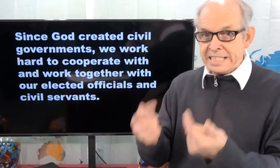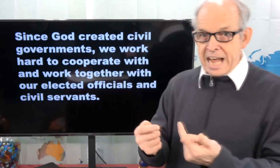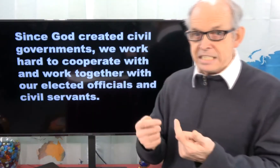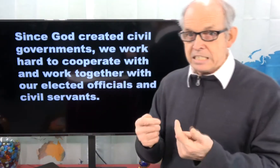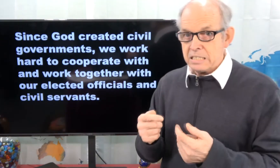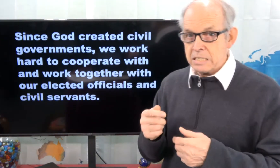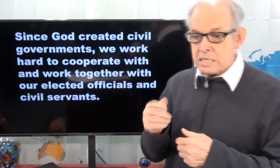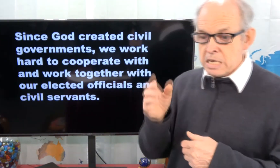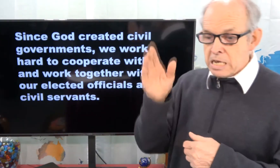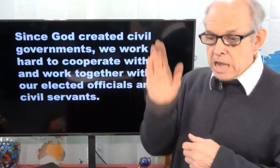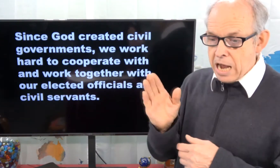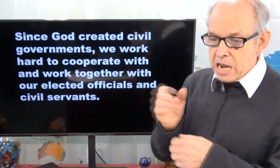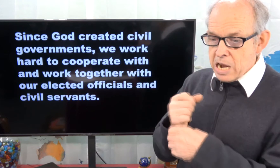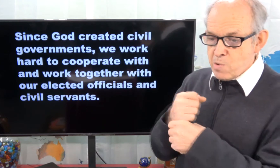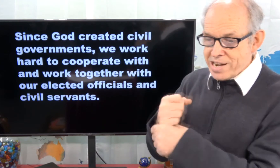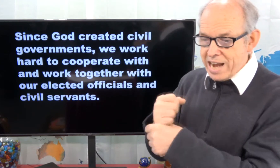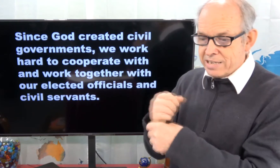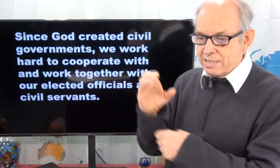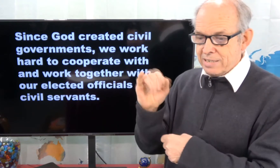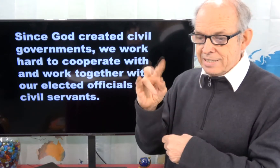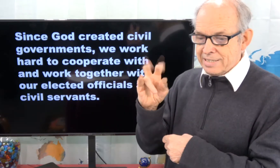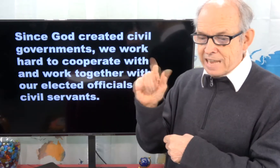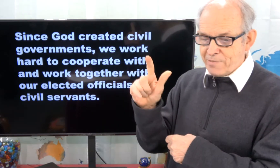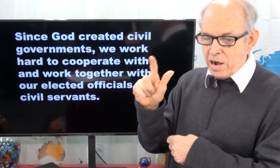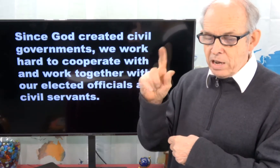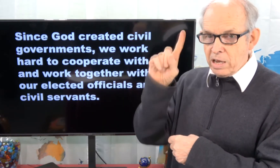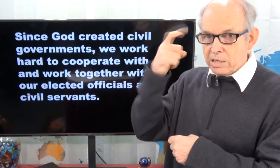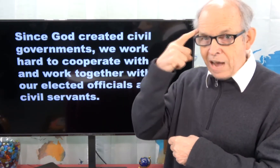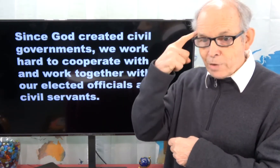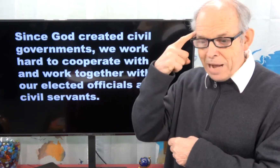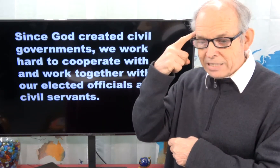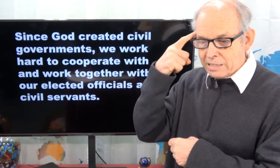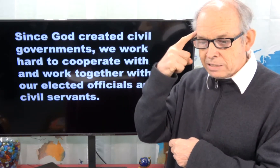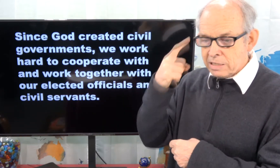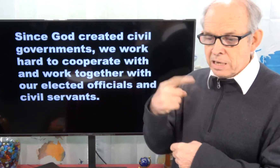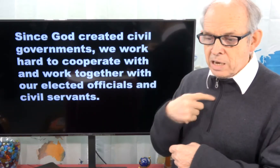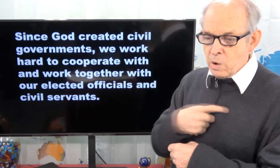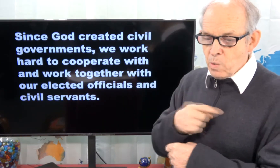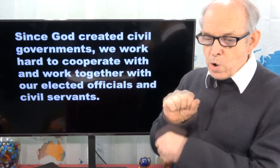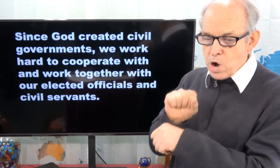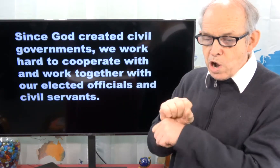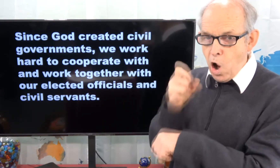Church, God related, separate government, we work hard